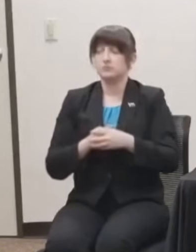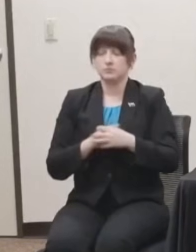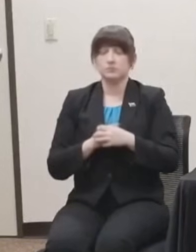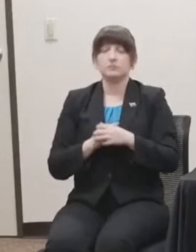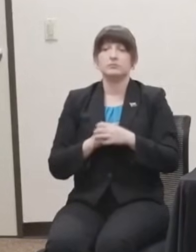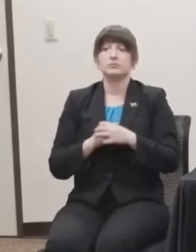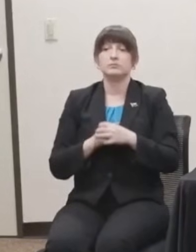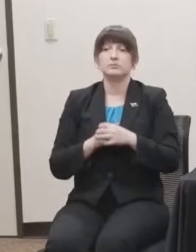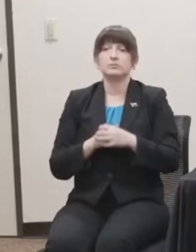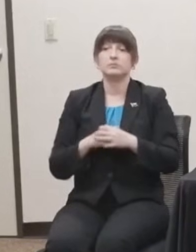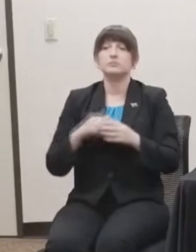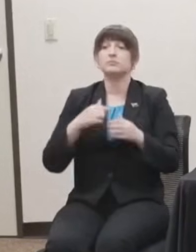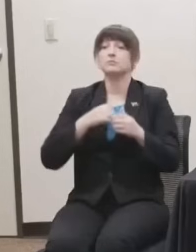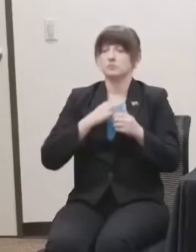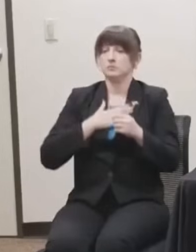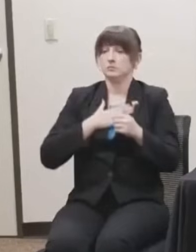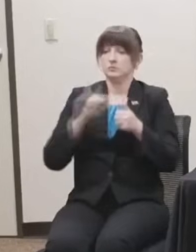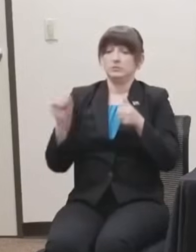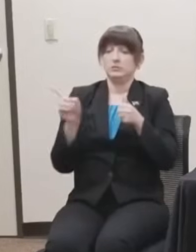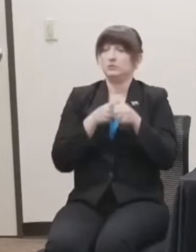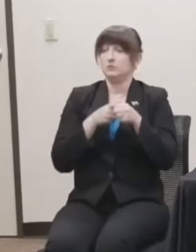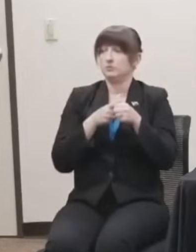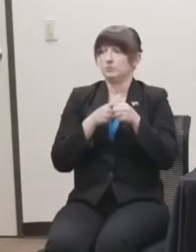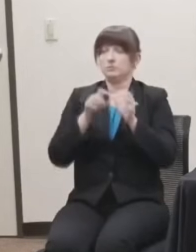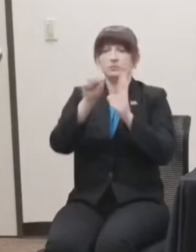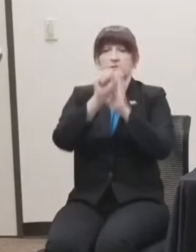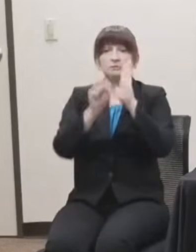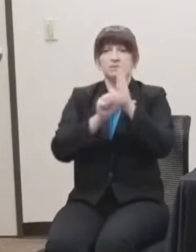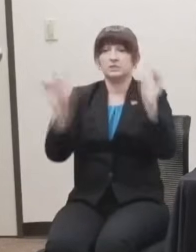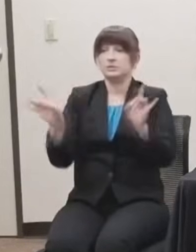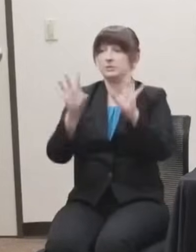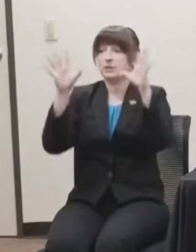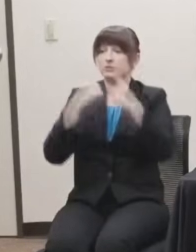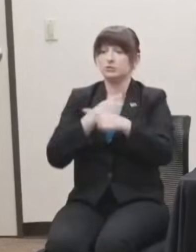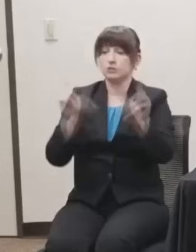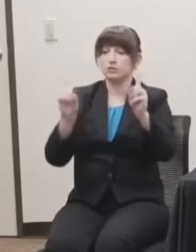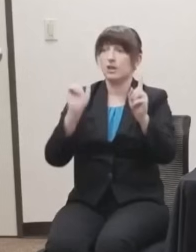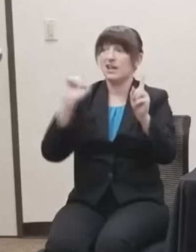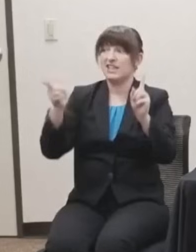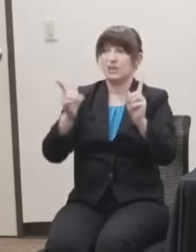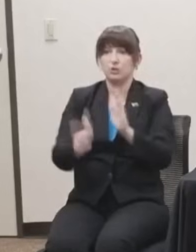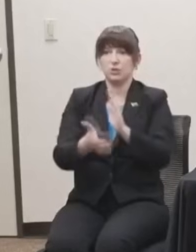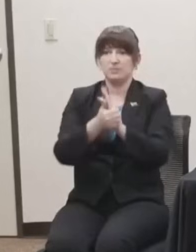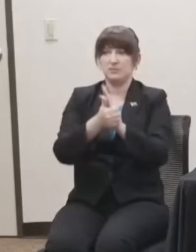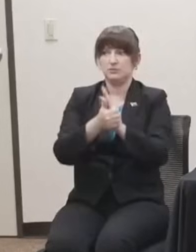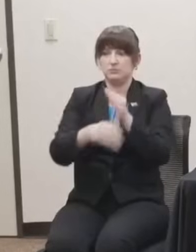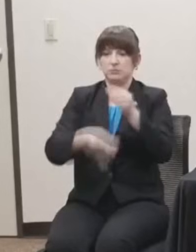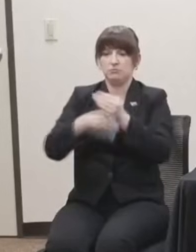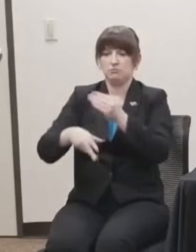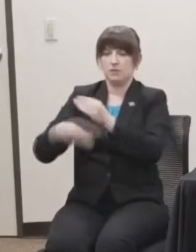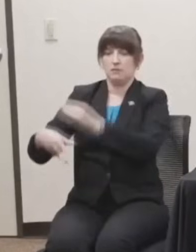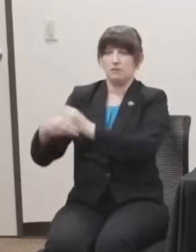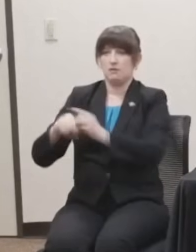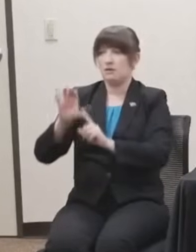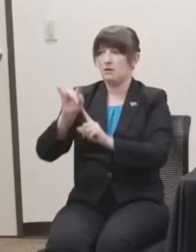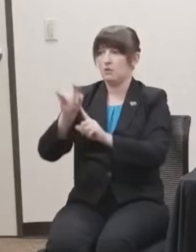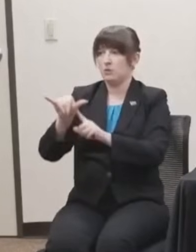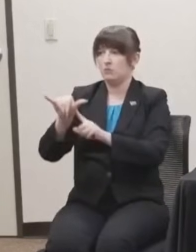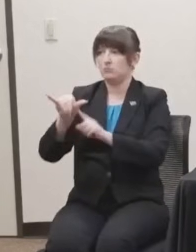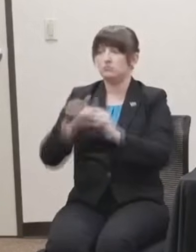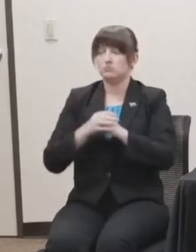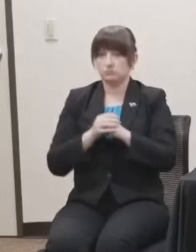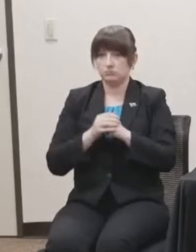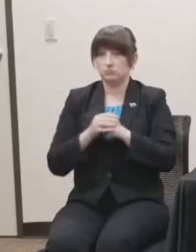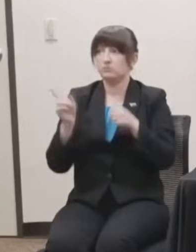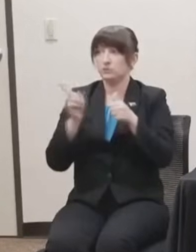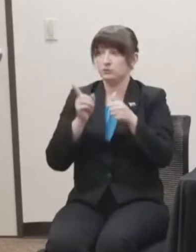made an original state disaster declaration, and then I amended it to add more counties. Let me first go back over those counties, then